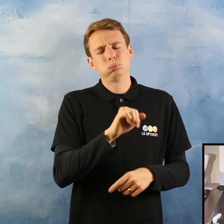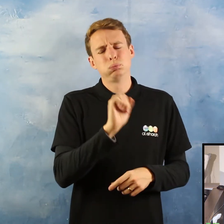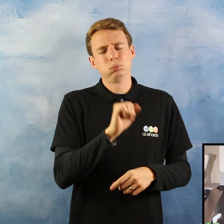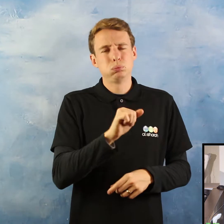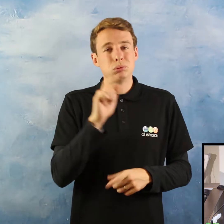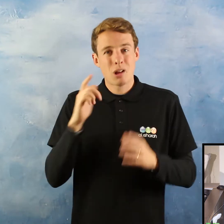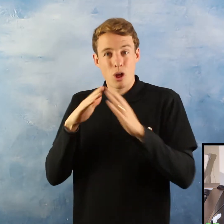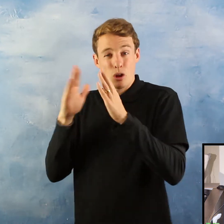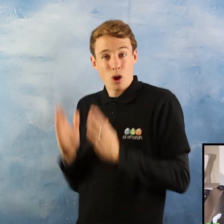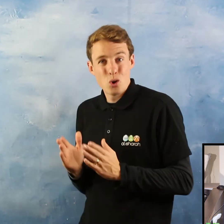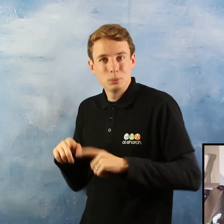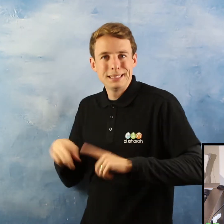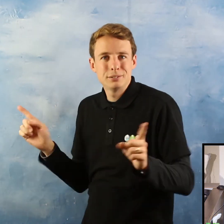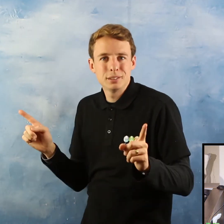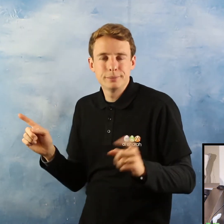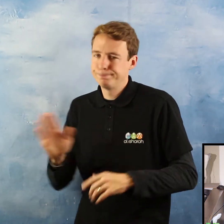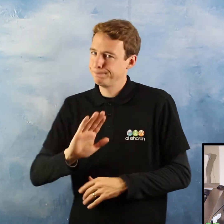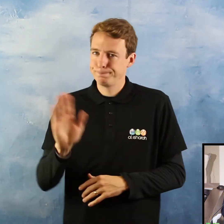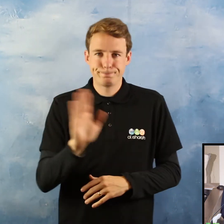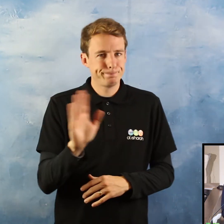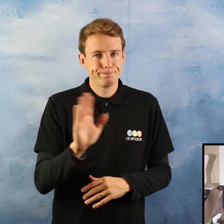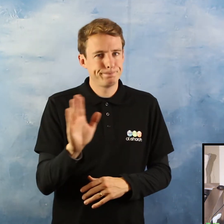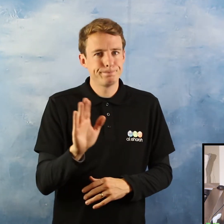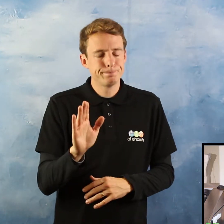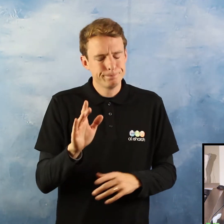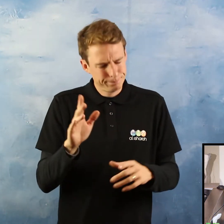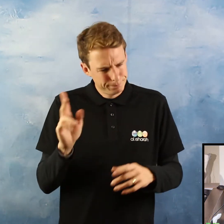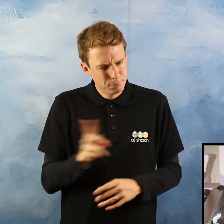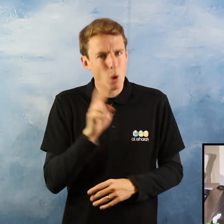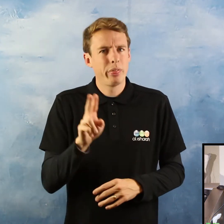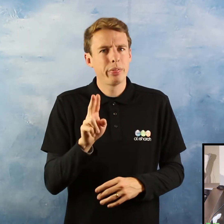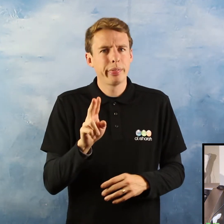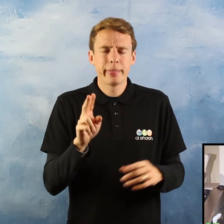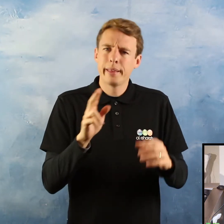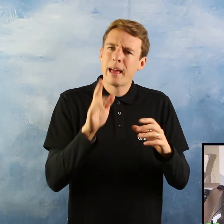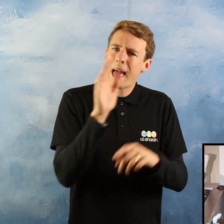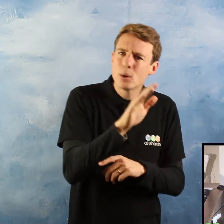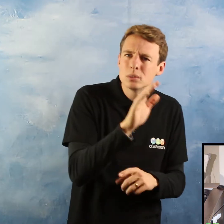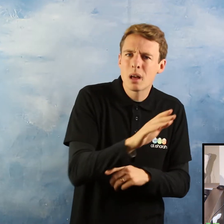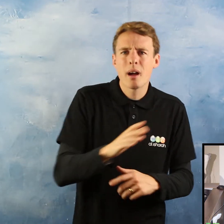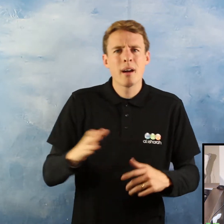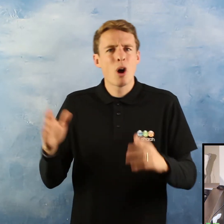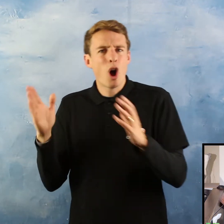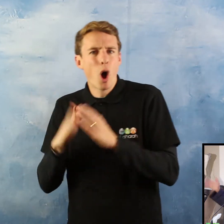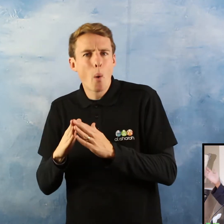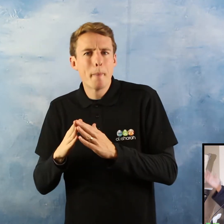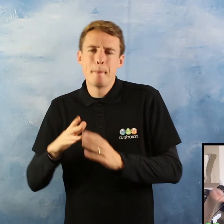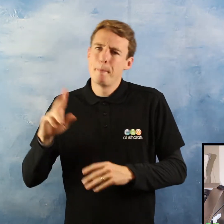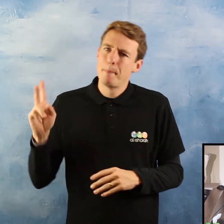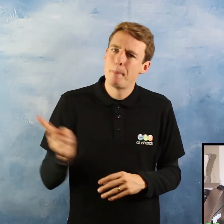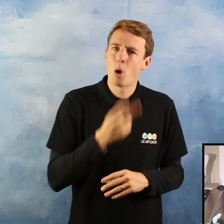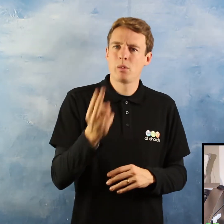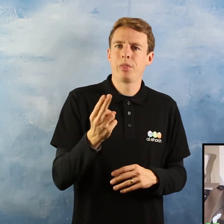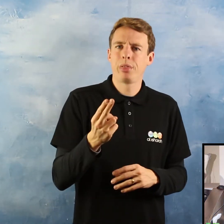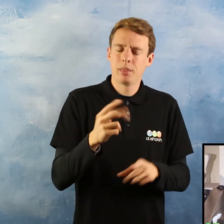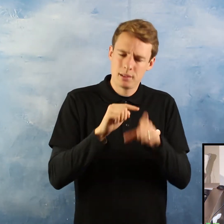follow the instructions. We have to follow Islam to please Allah subhanahu wa ta'ala and for our benefit, not to show